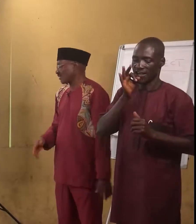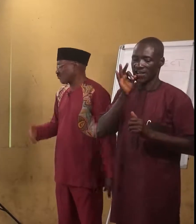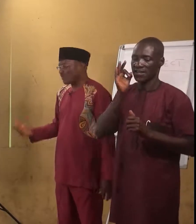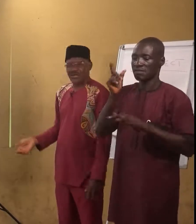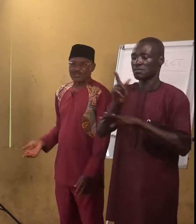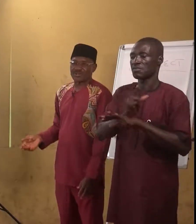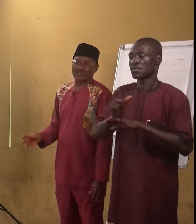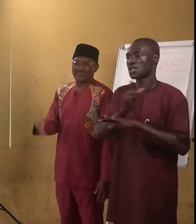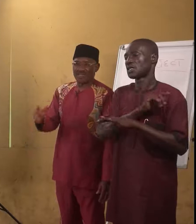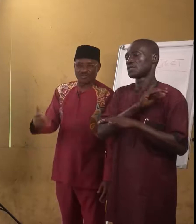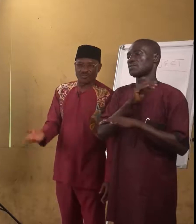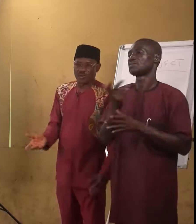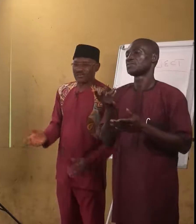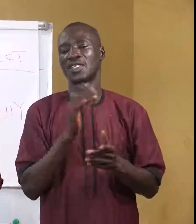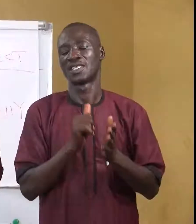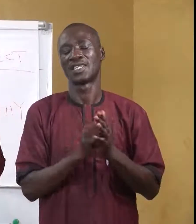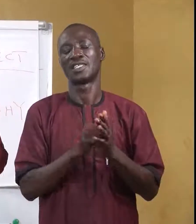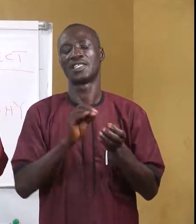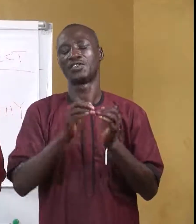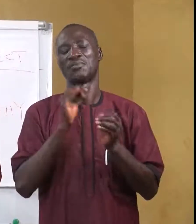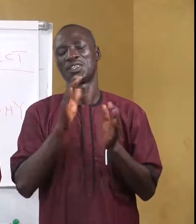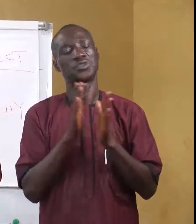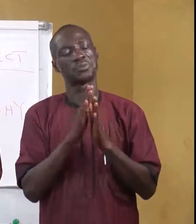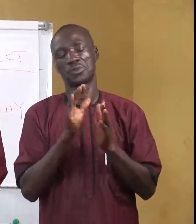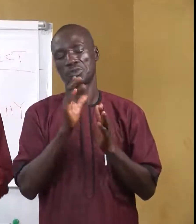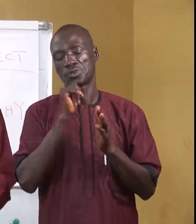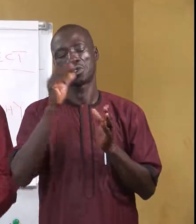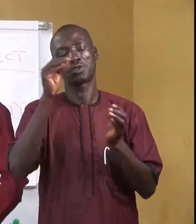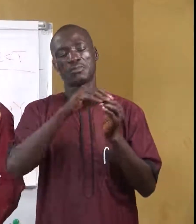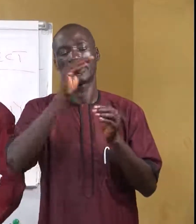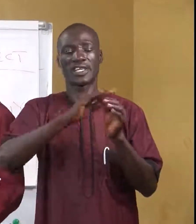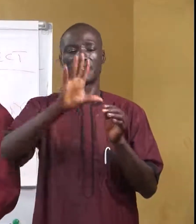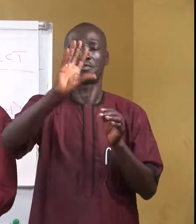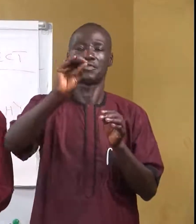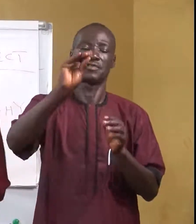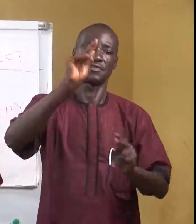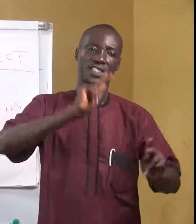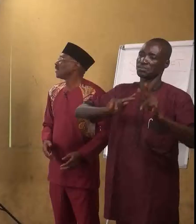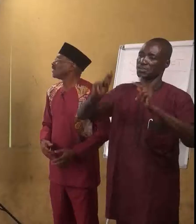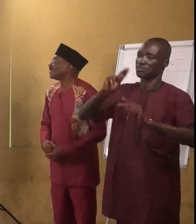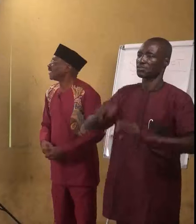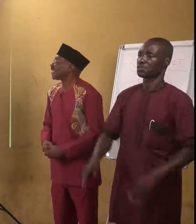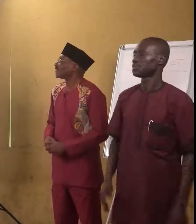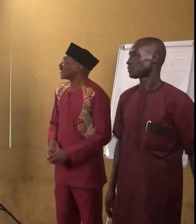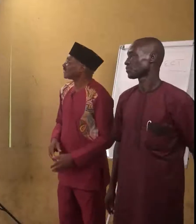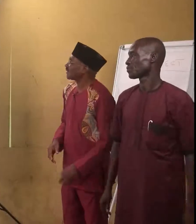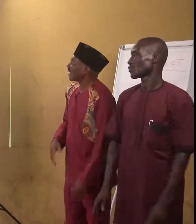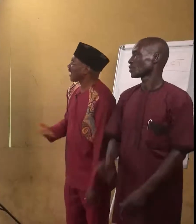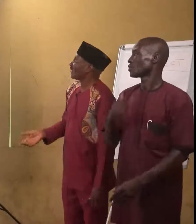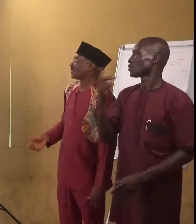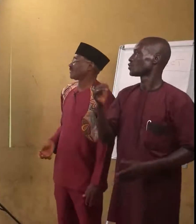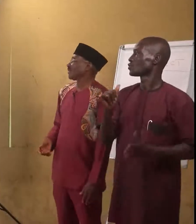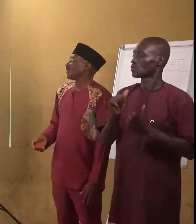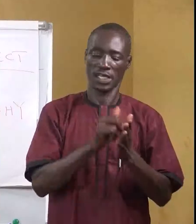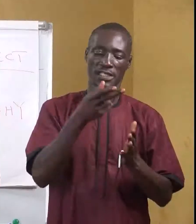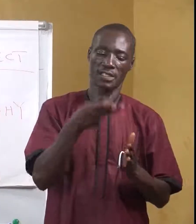I said the population, very small. There are not more than 50 people in terms of population. Okay? Then I said